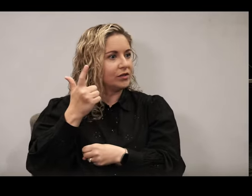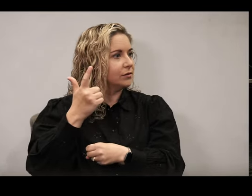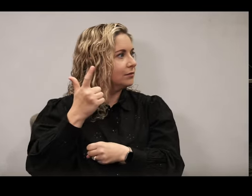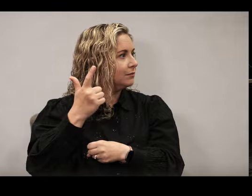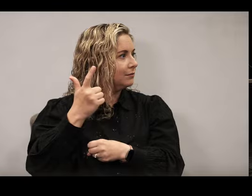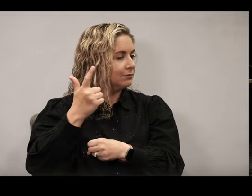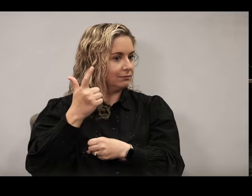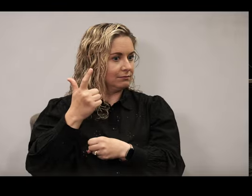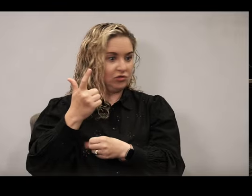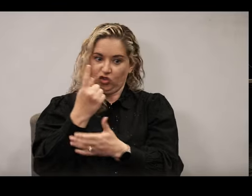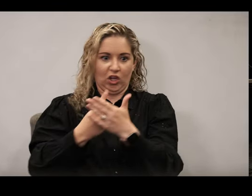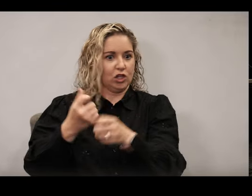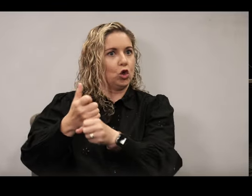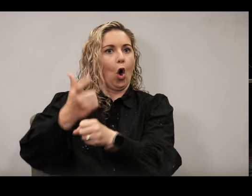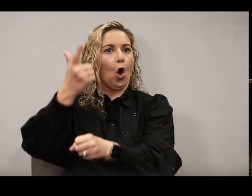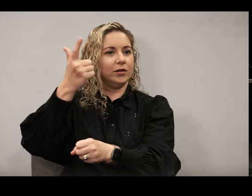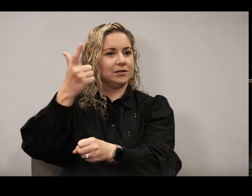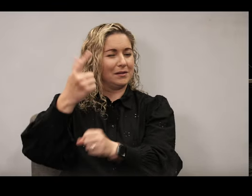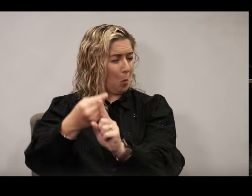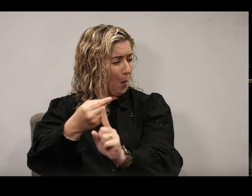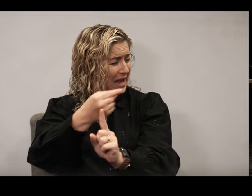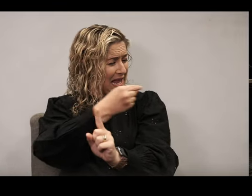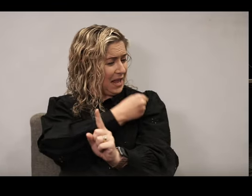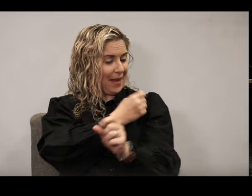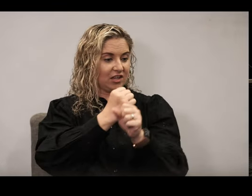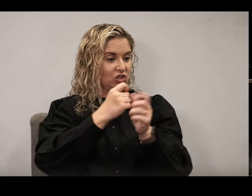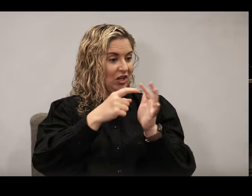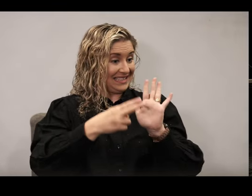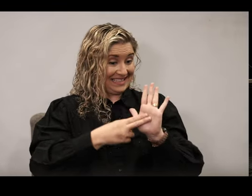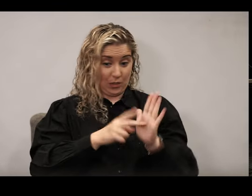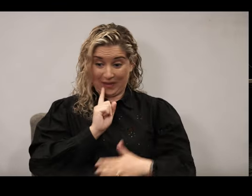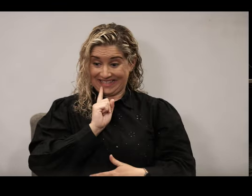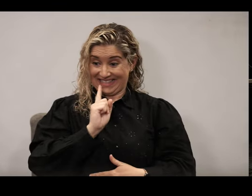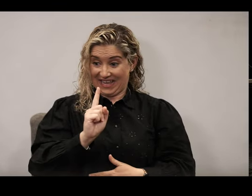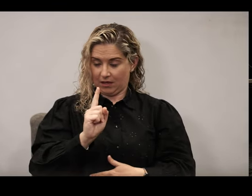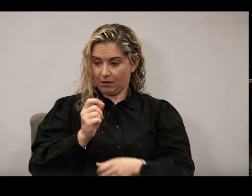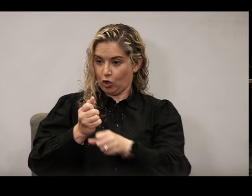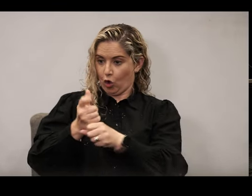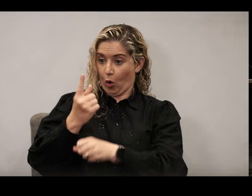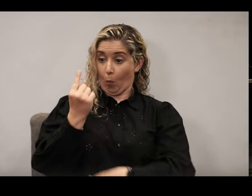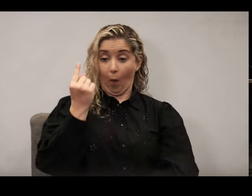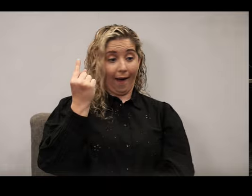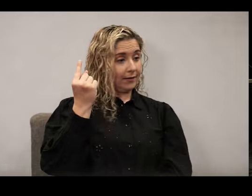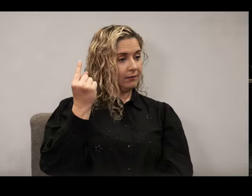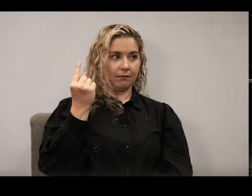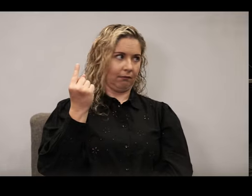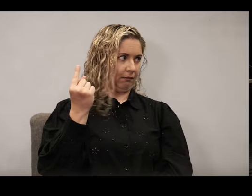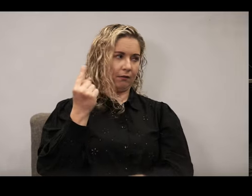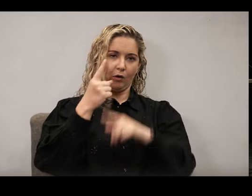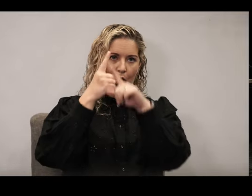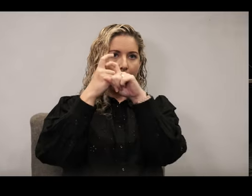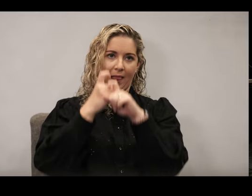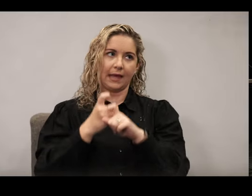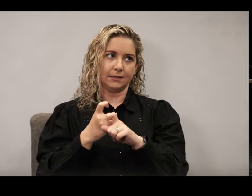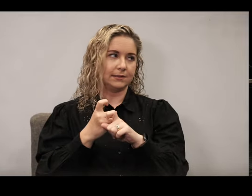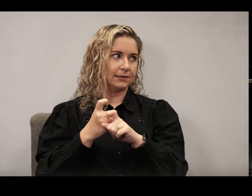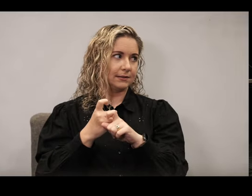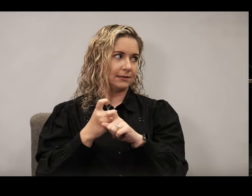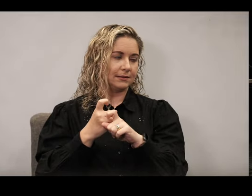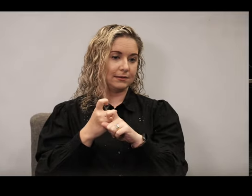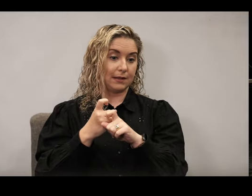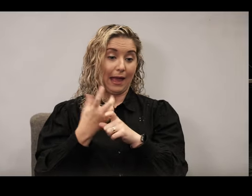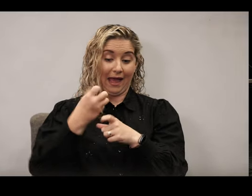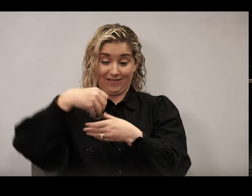beginning of the Bible, we see that the one and only God is not a simple unity, but a complex unity. It's not until we come to the